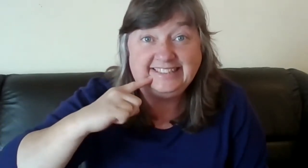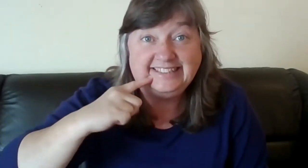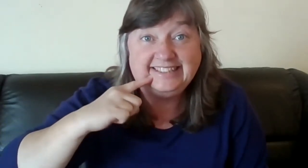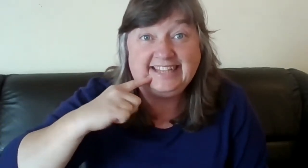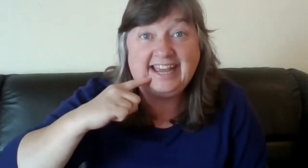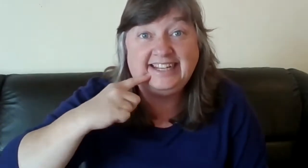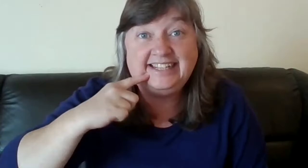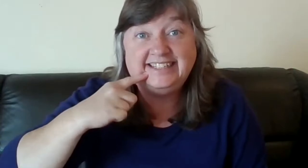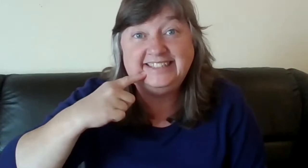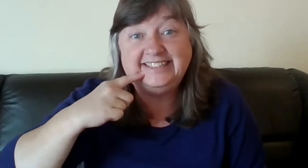Candy.